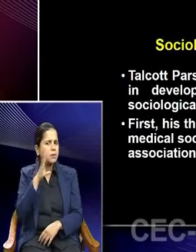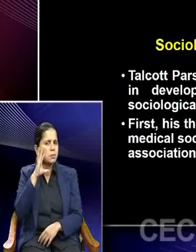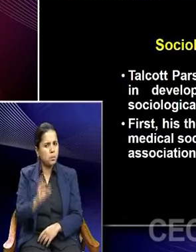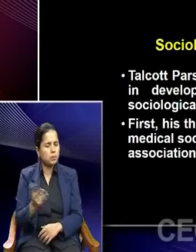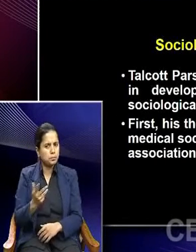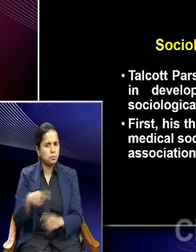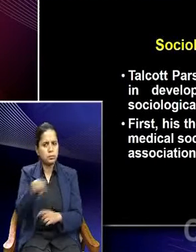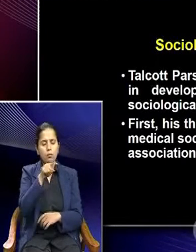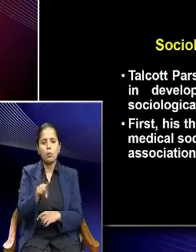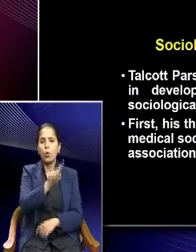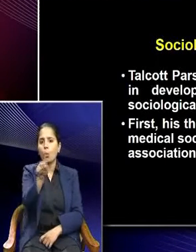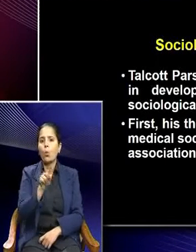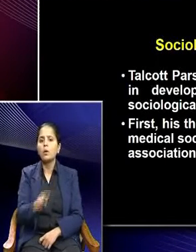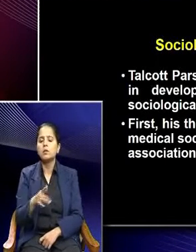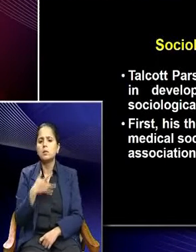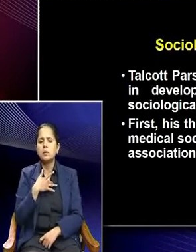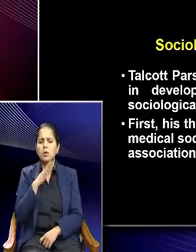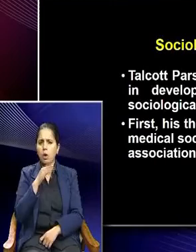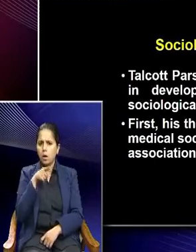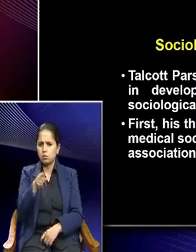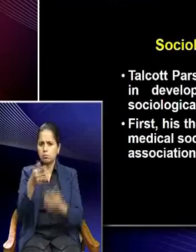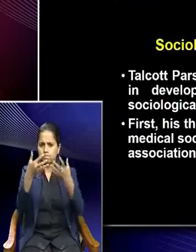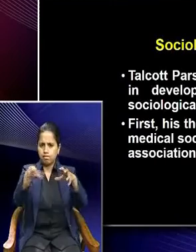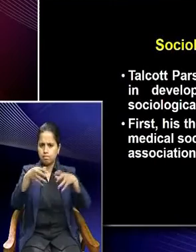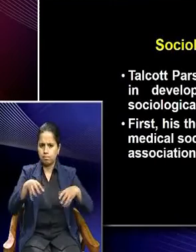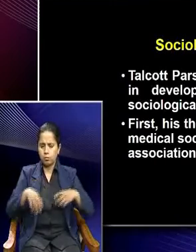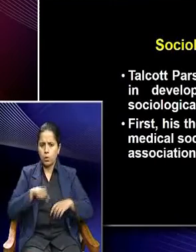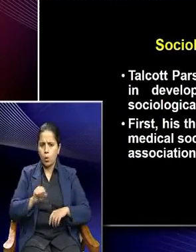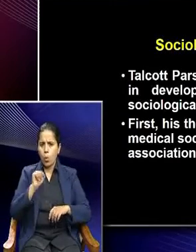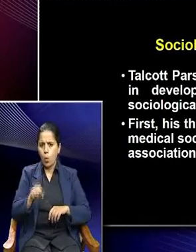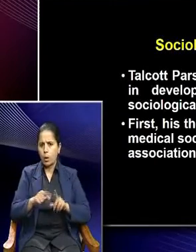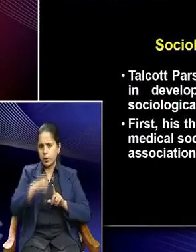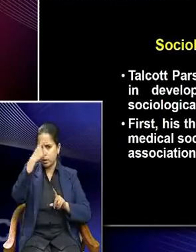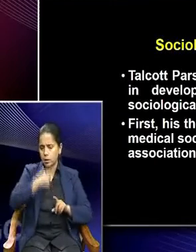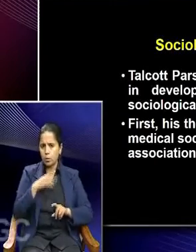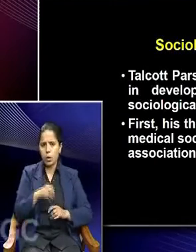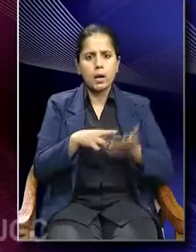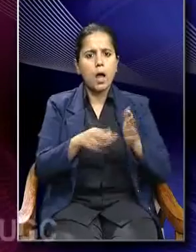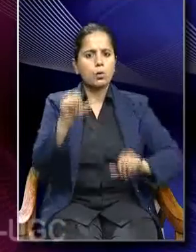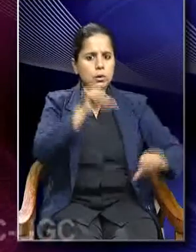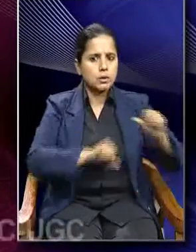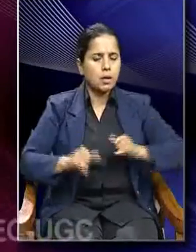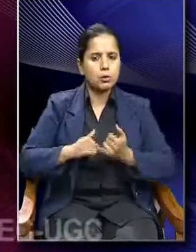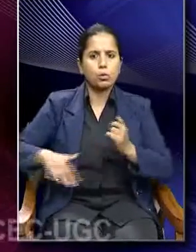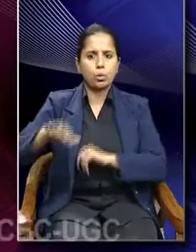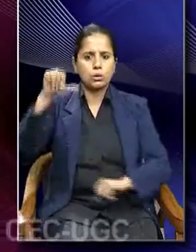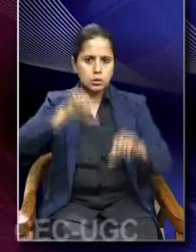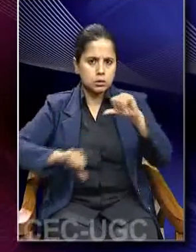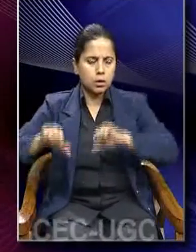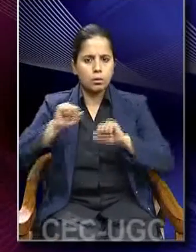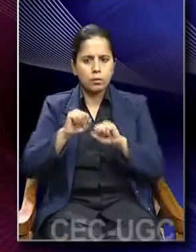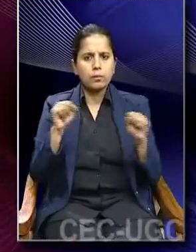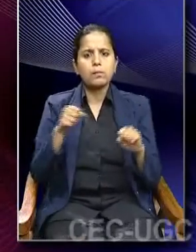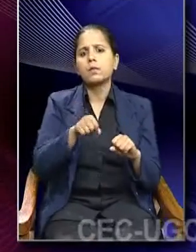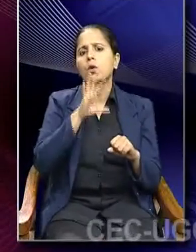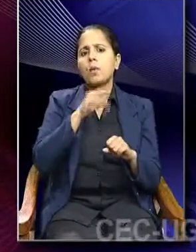that he questioned the fragmentation of discipline into natural science, social sciences, and he